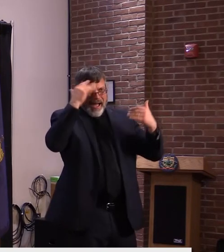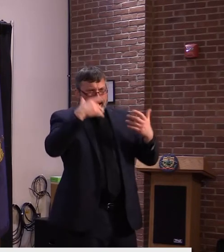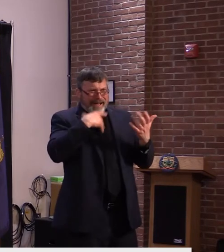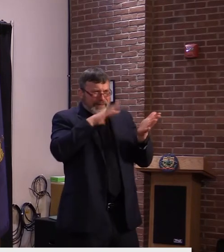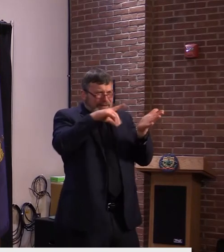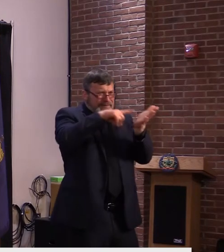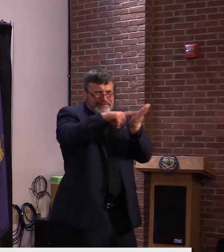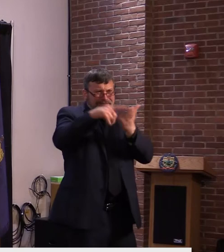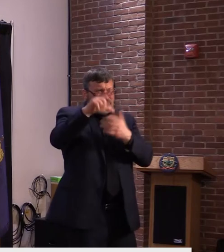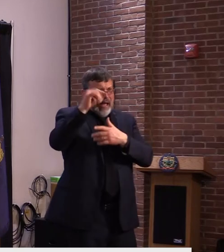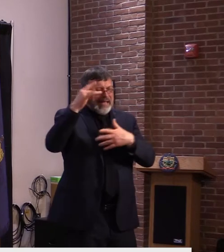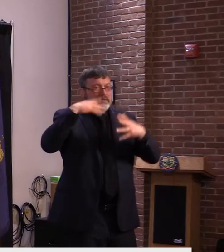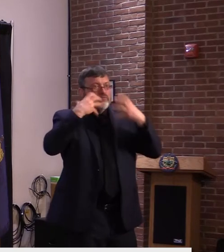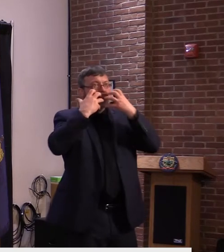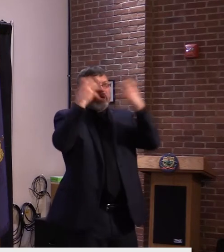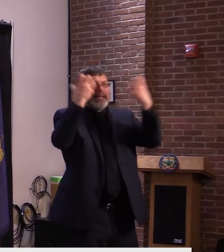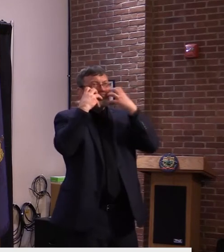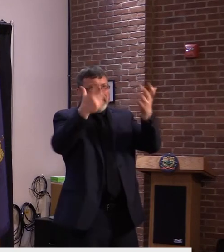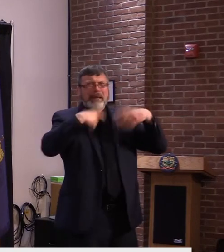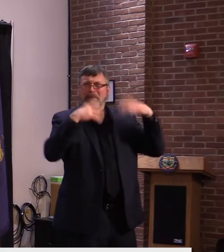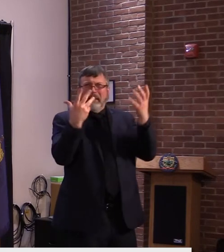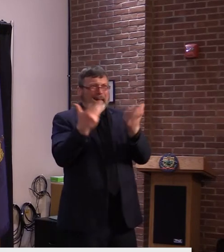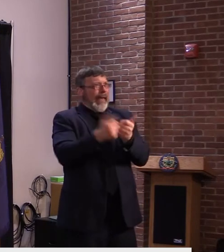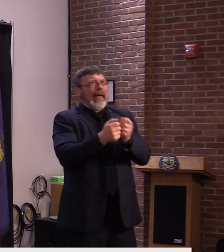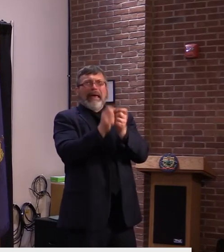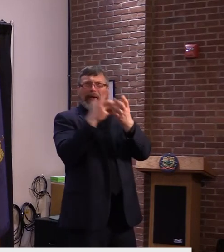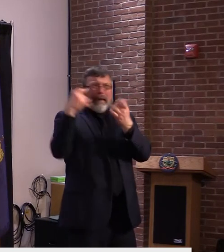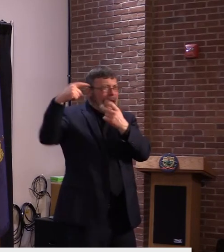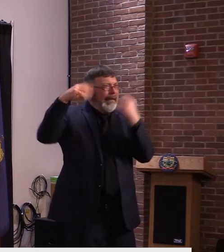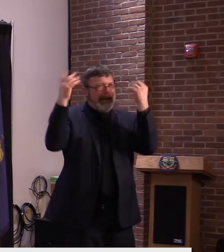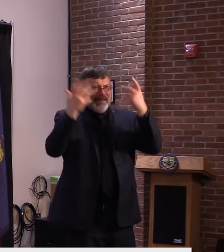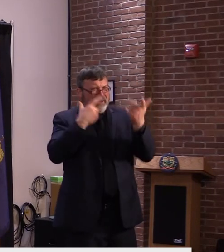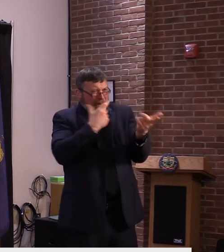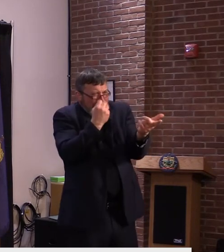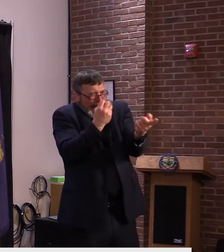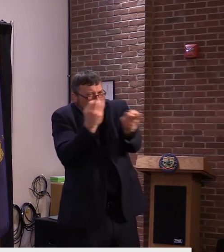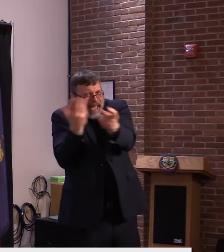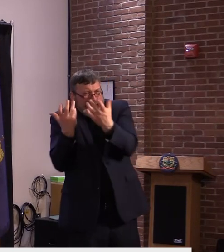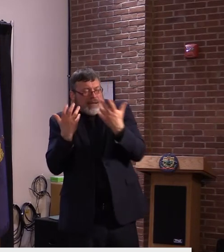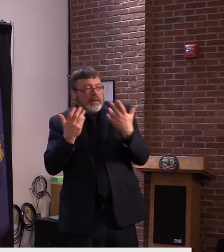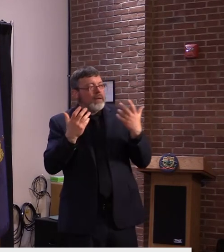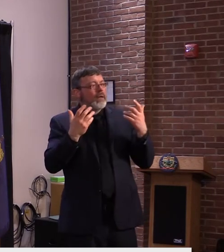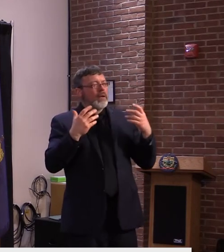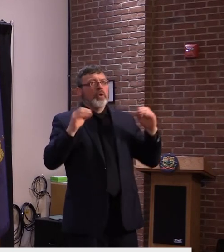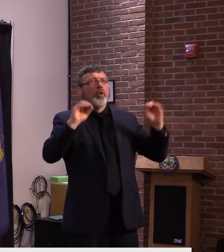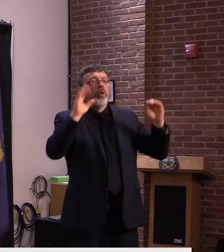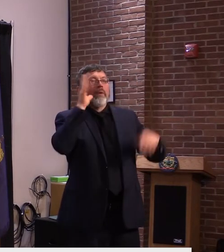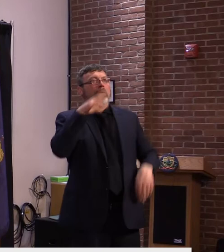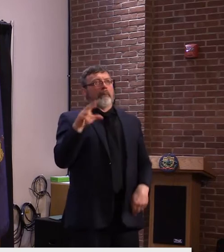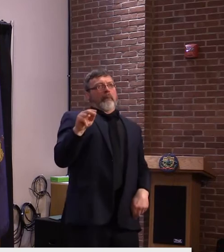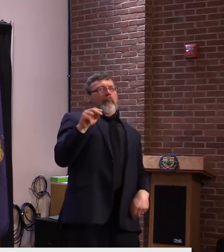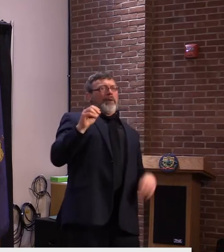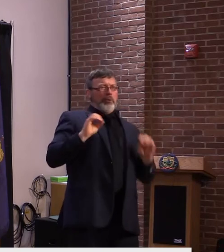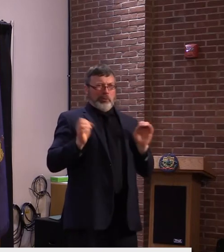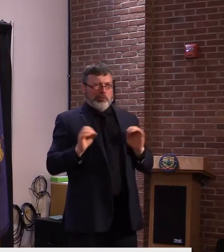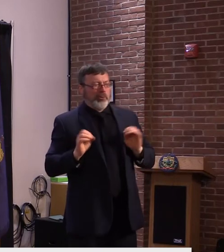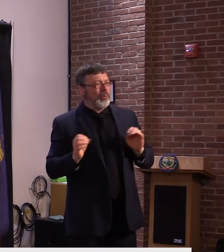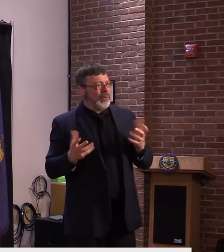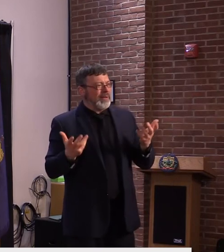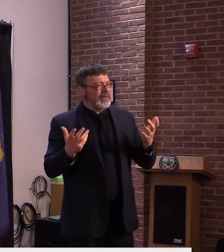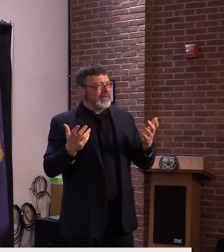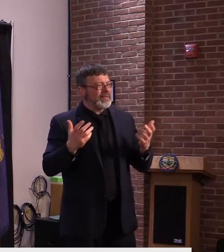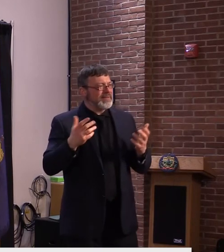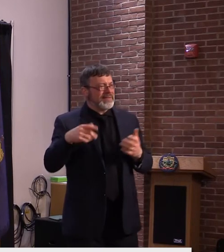and reliable. And there have been some reactions I've had, though, that have suggested that some folks who